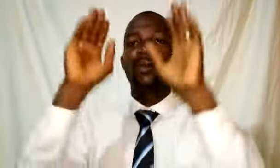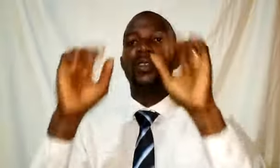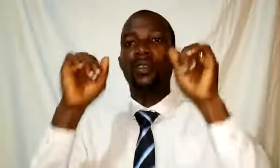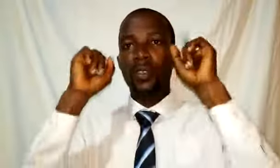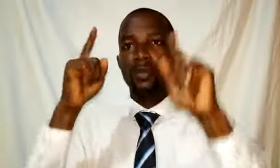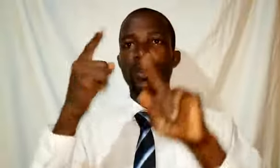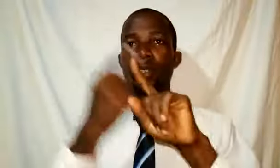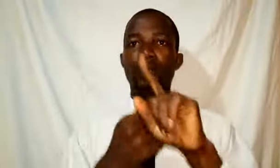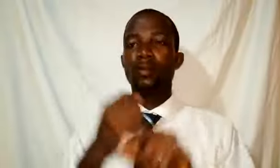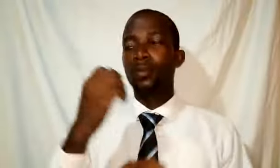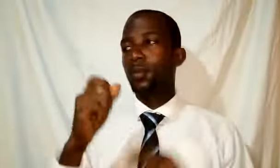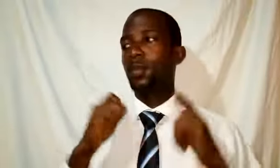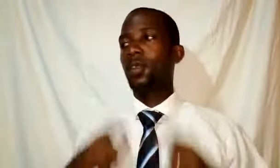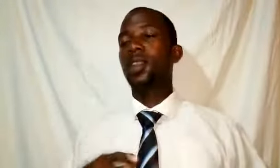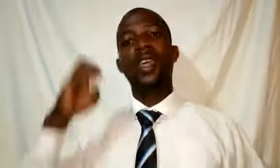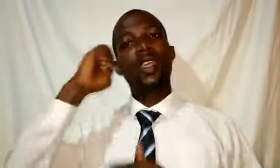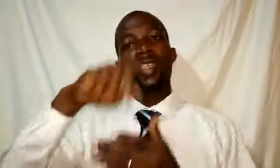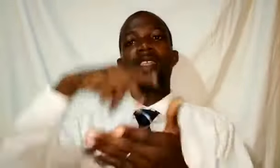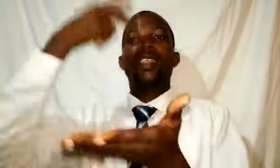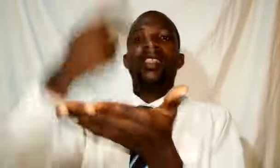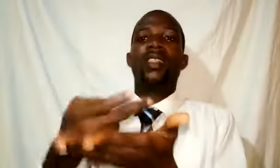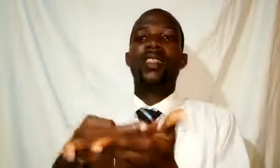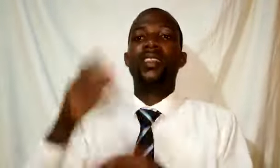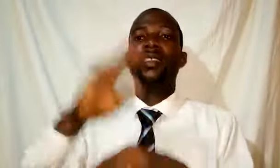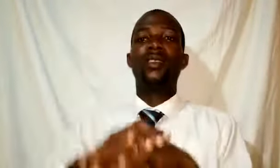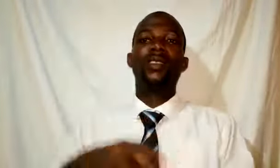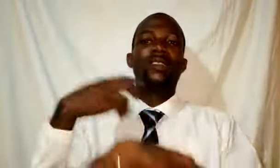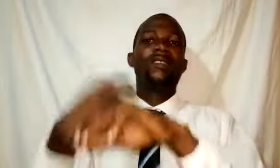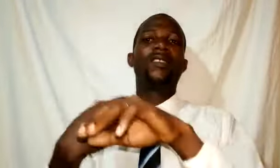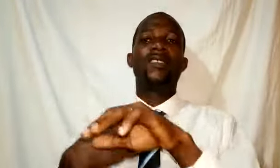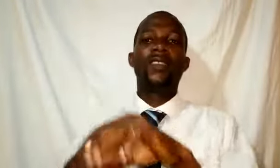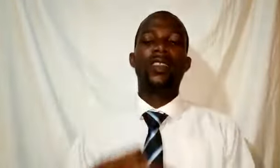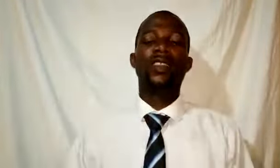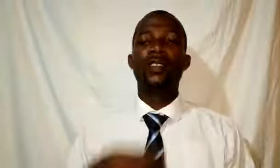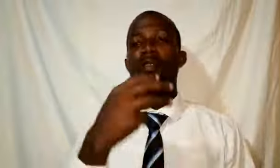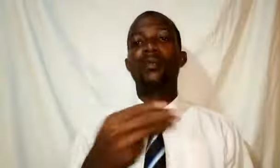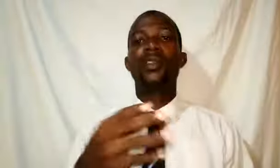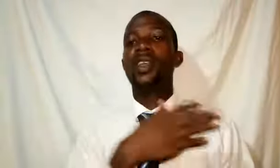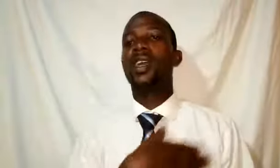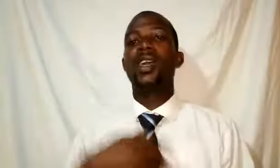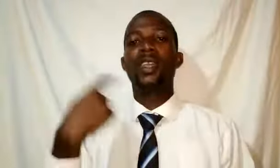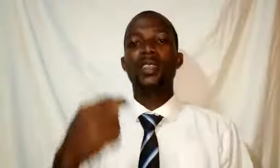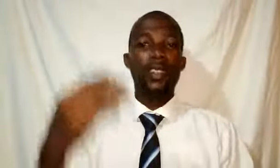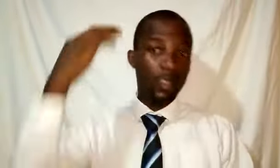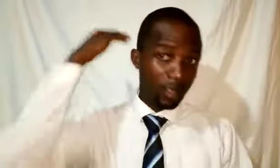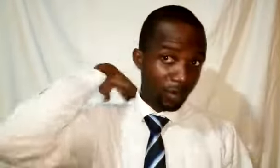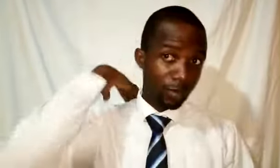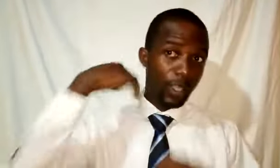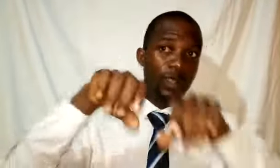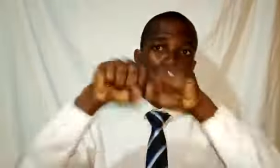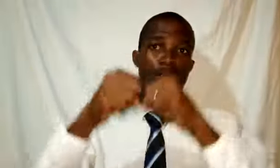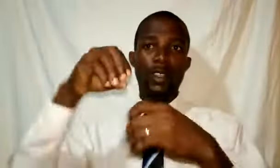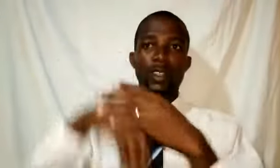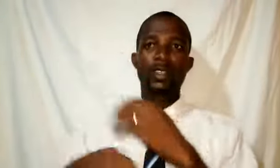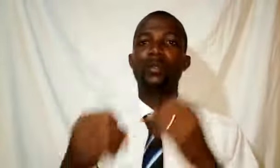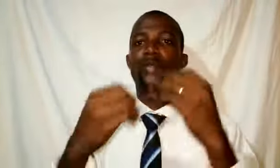and sharpest object, and his shell broke into many pieces. With the help of his